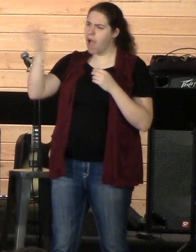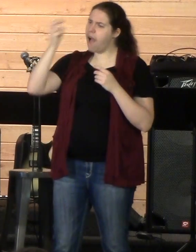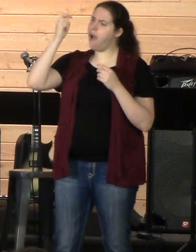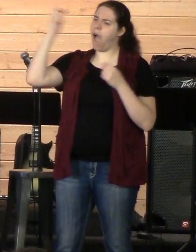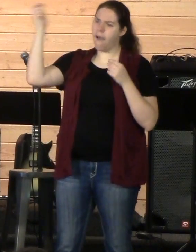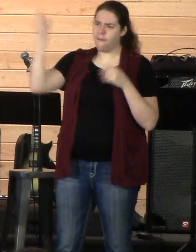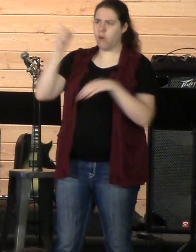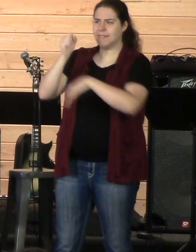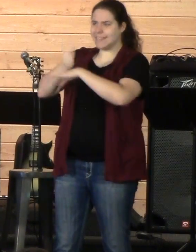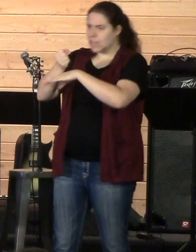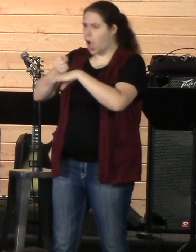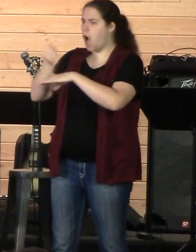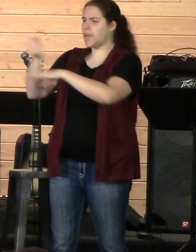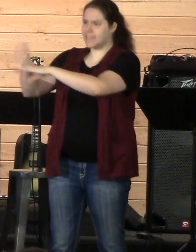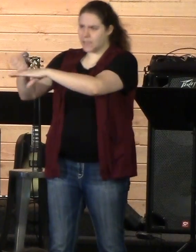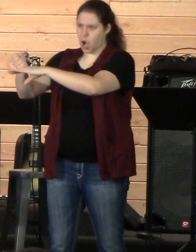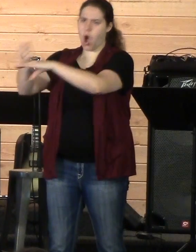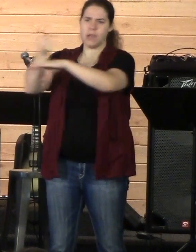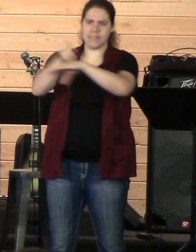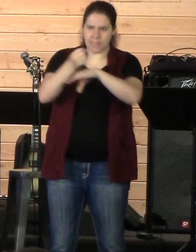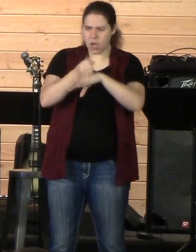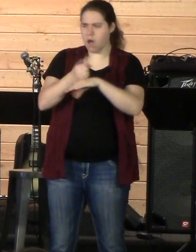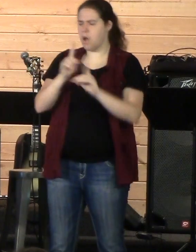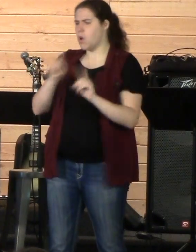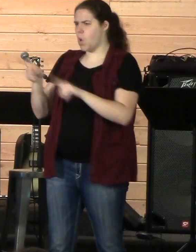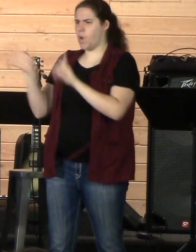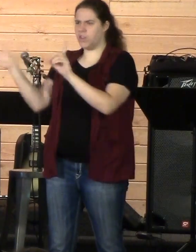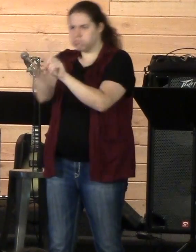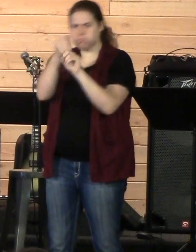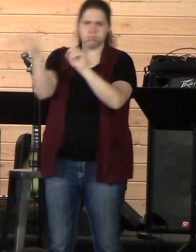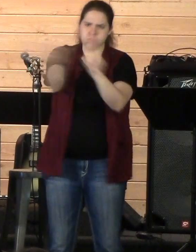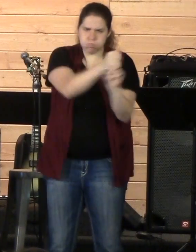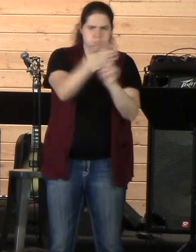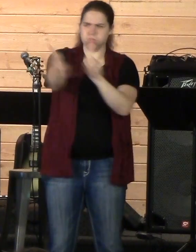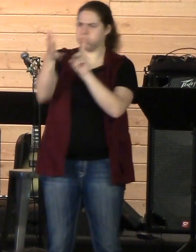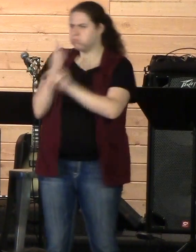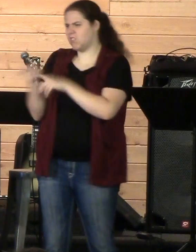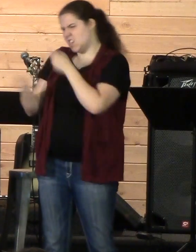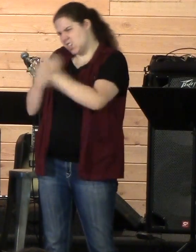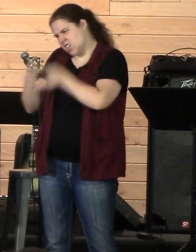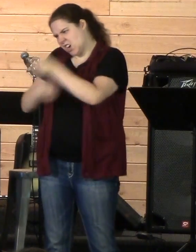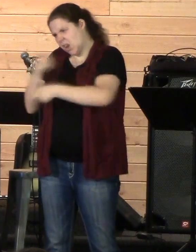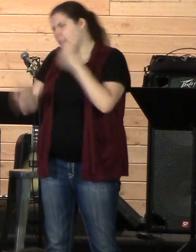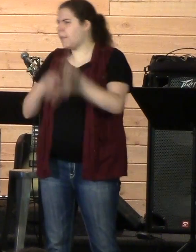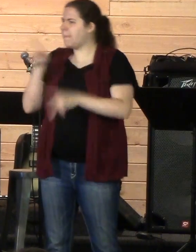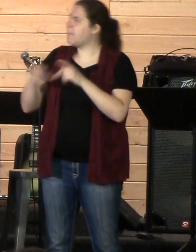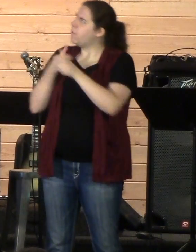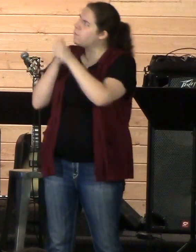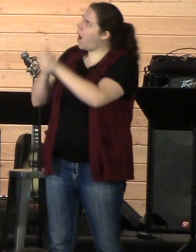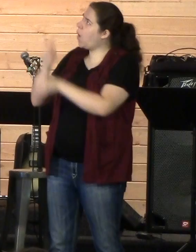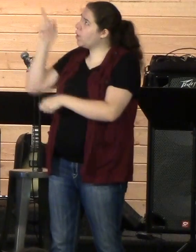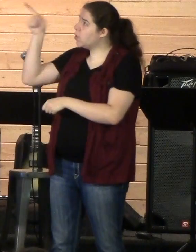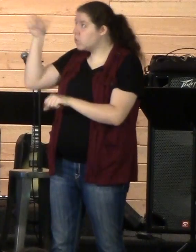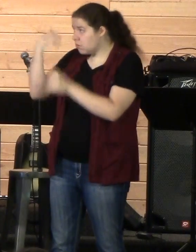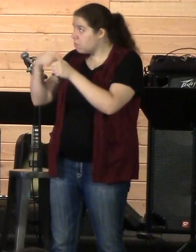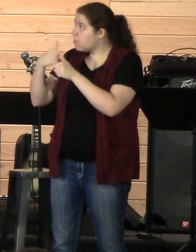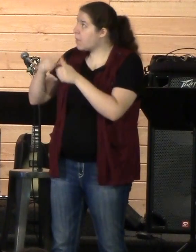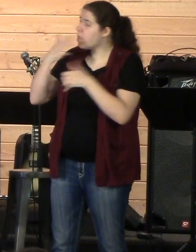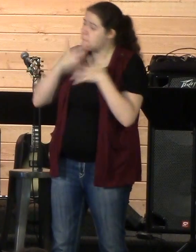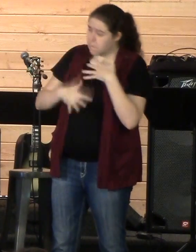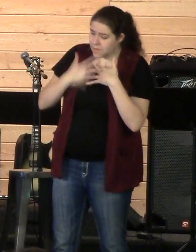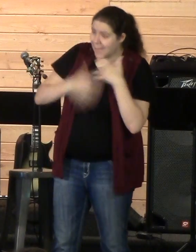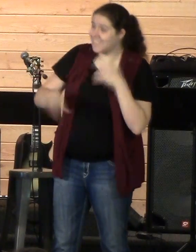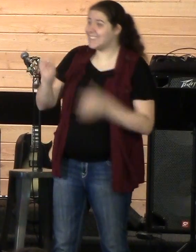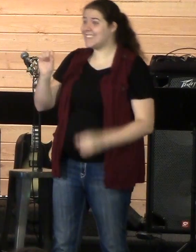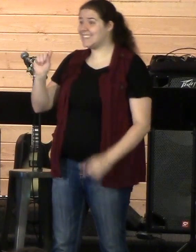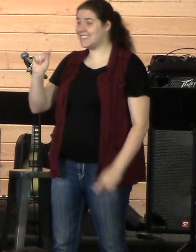to imprison and beat those who believe in you. And when the blood of your martyr Stephen, remember he was there, he